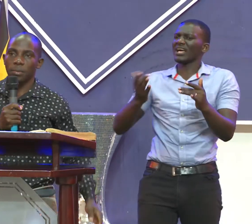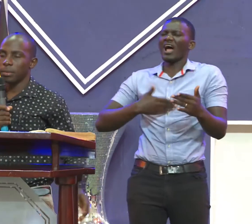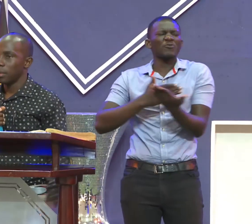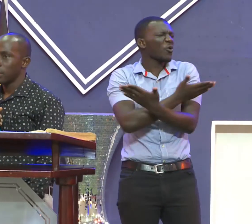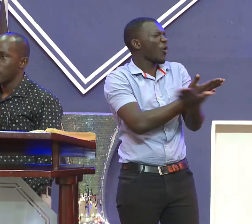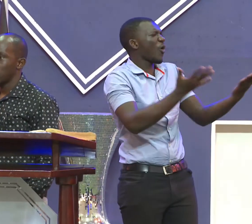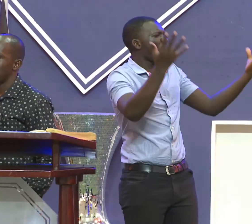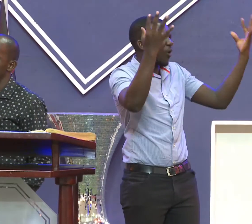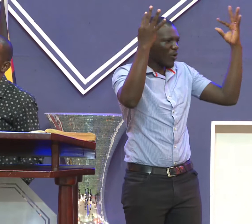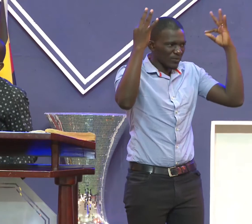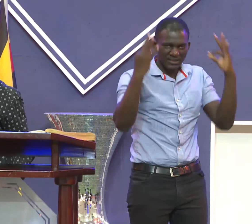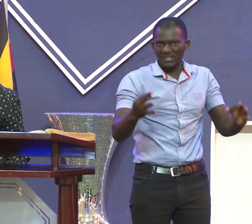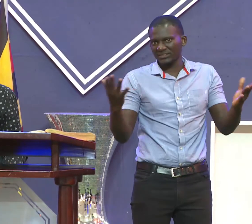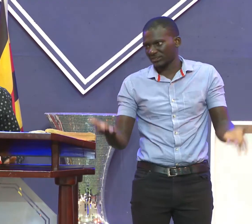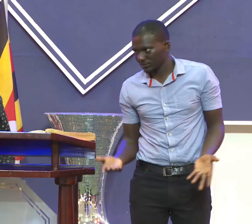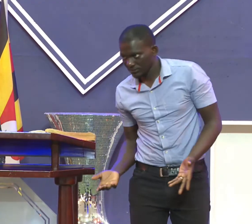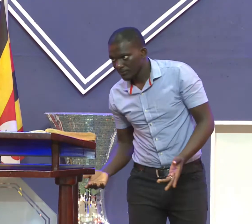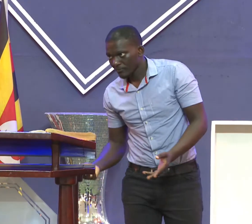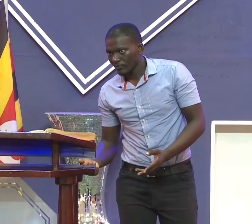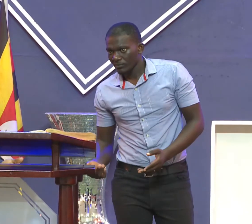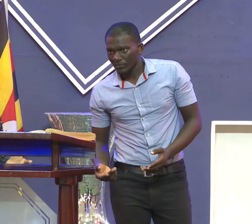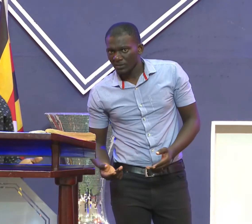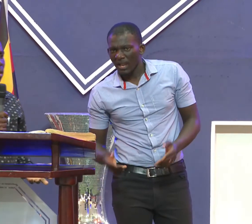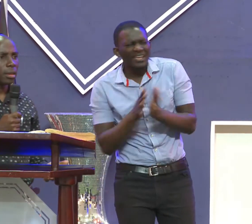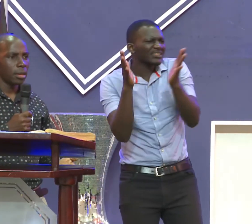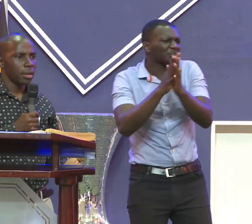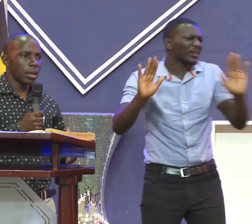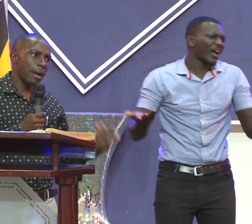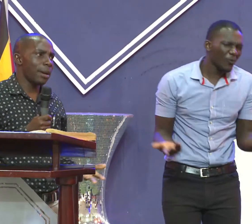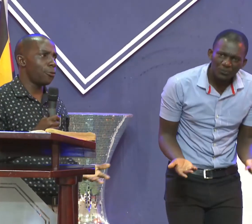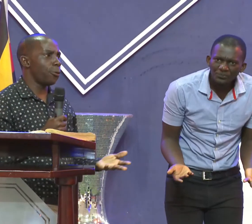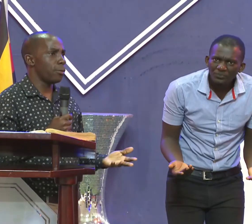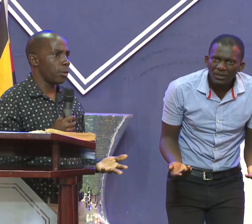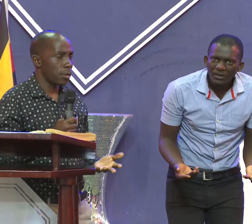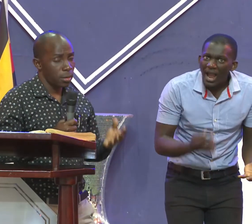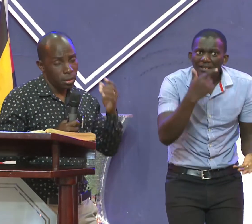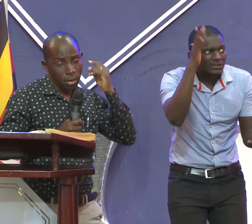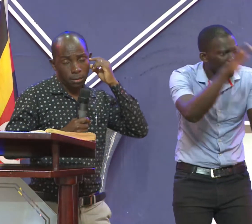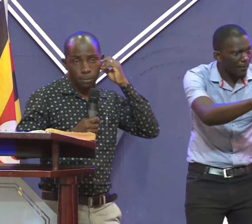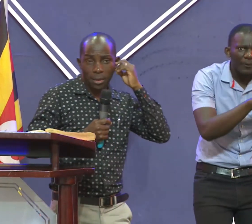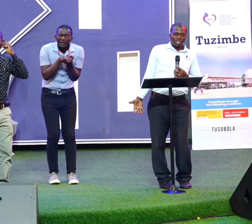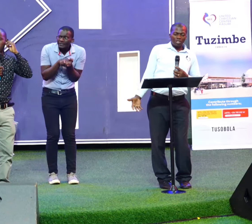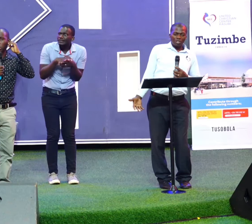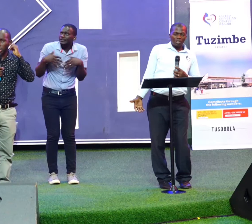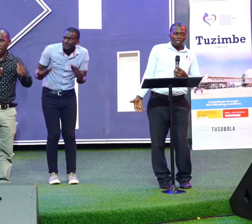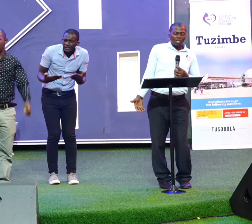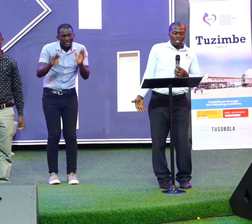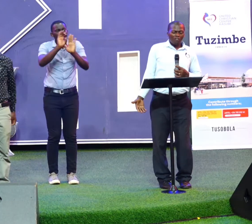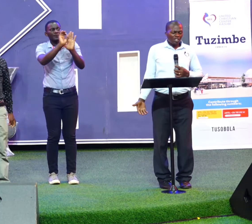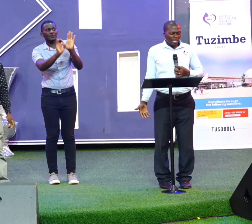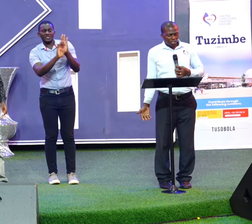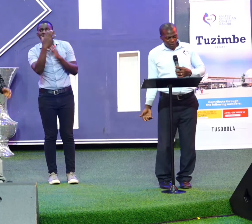has all faces of everything. Njogere chi kugambe chi. And what can I say? Ngambe bufumbo. Can I say marriage? Efeso